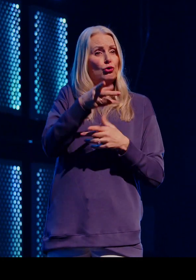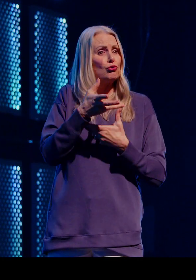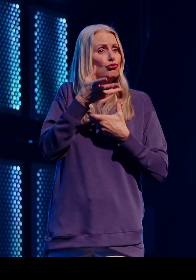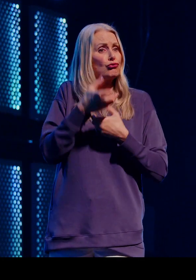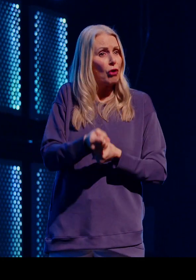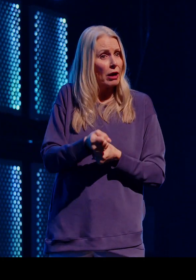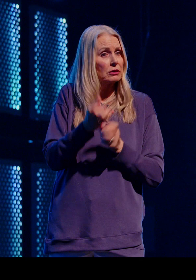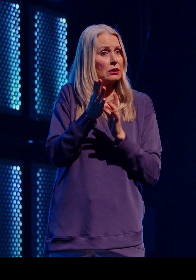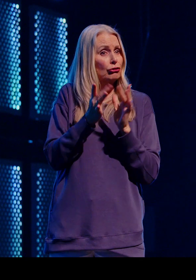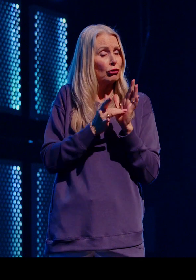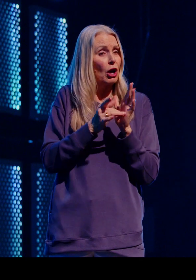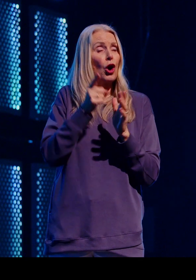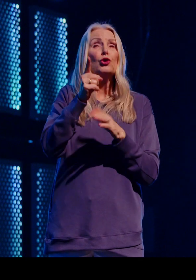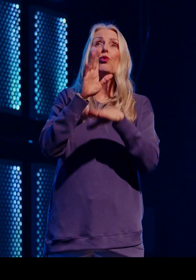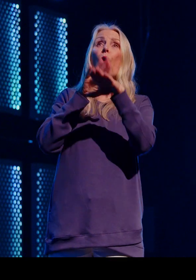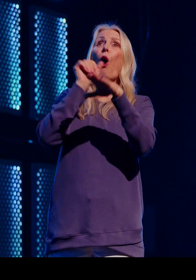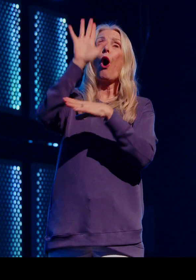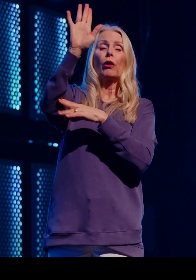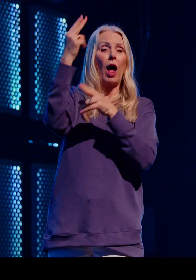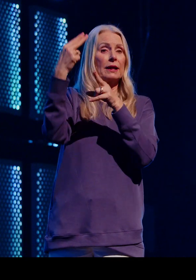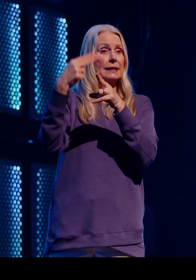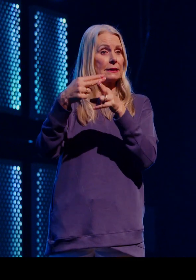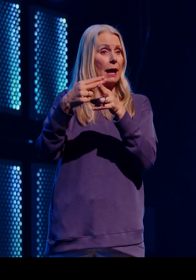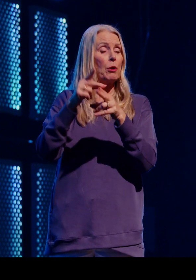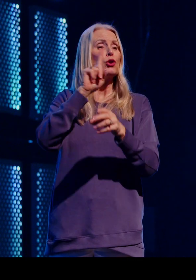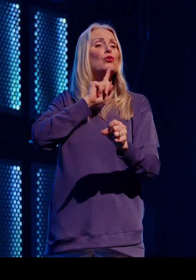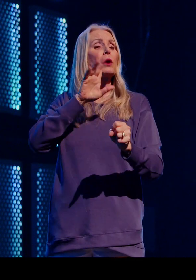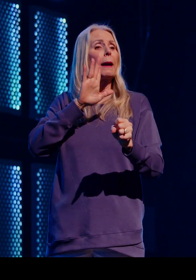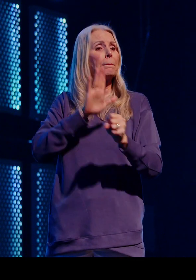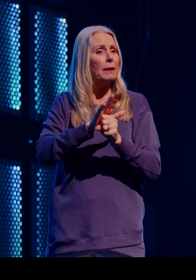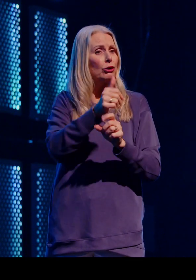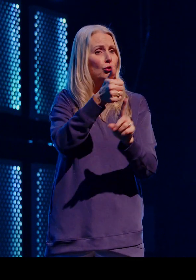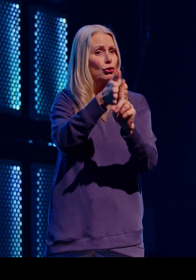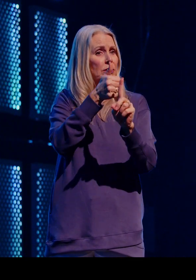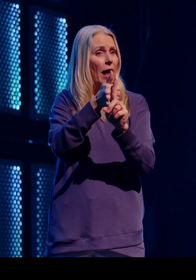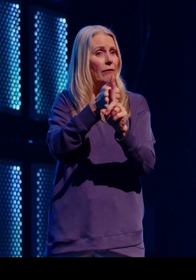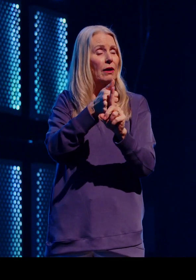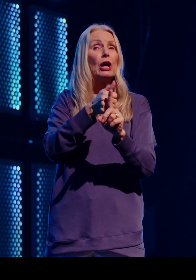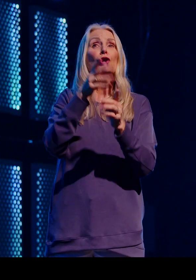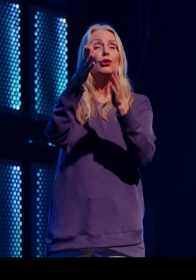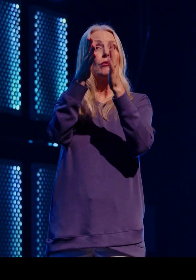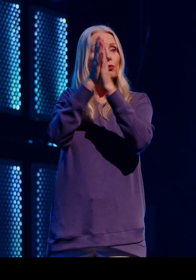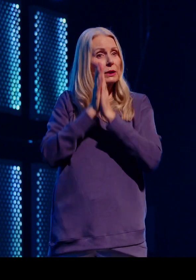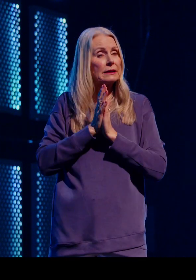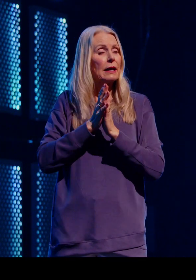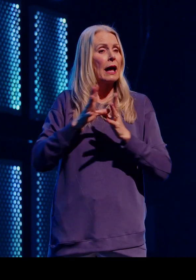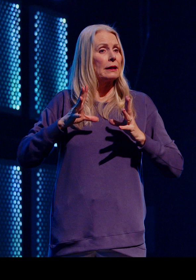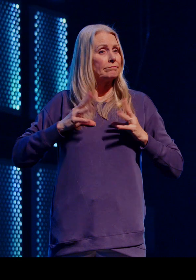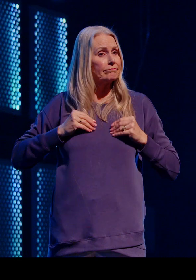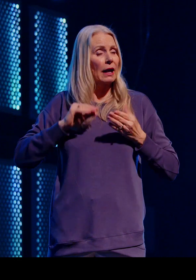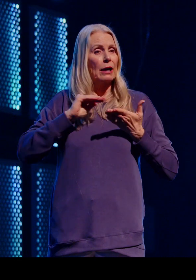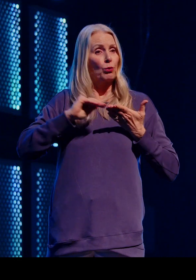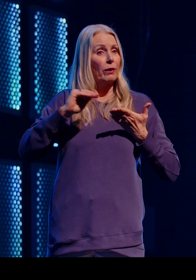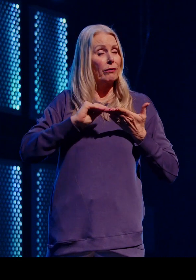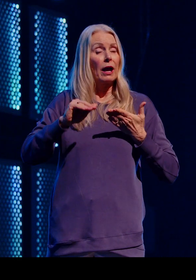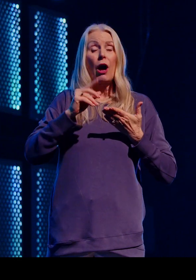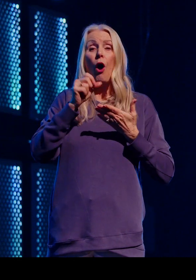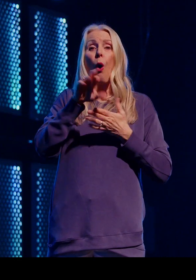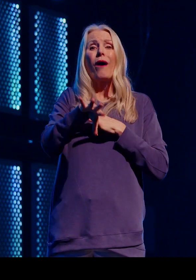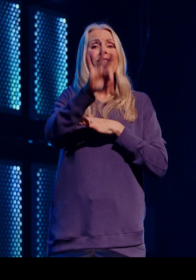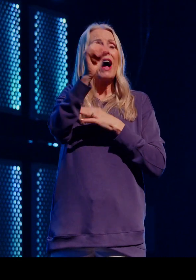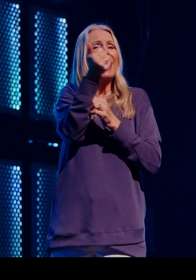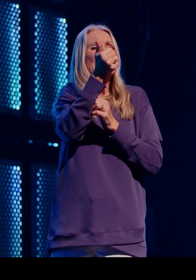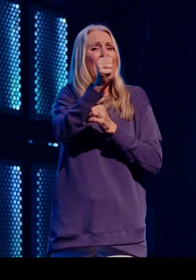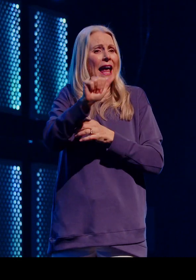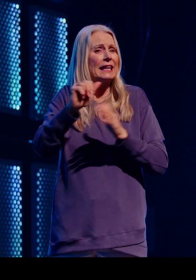him, if you have called upon his name, if you've committed yourself to his name, if you've been forgiven by him, if you've somehow find any courage or encouragement in